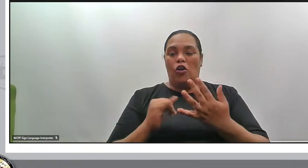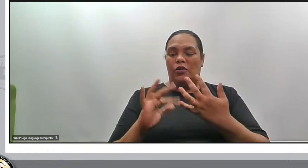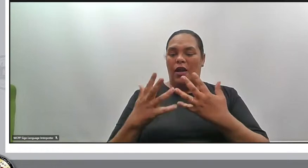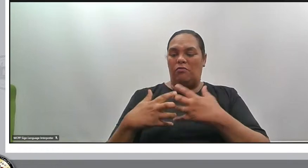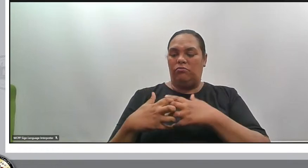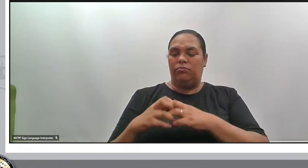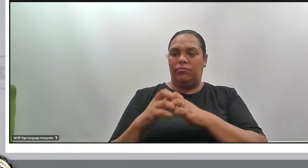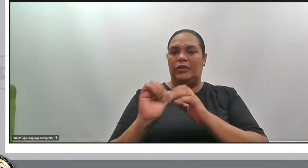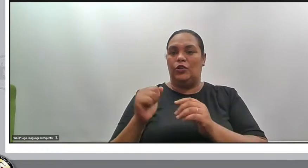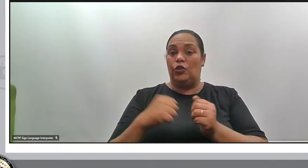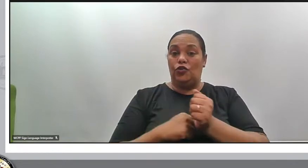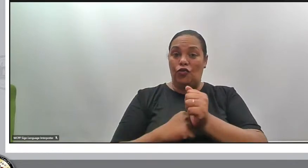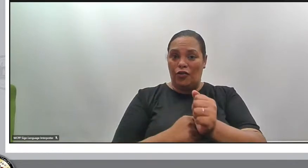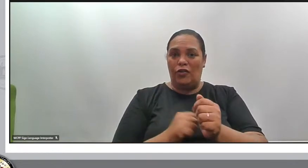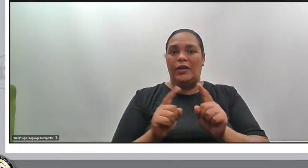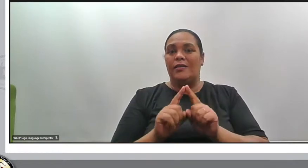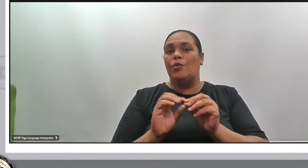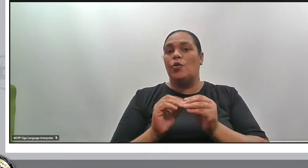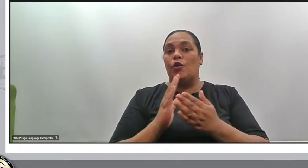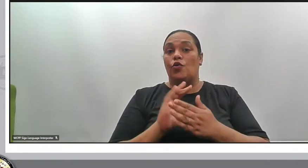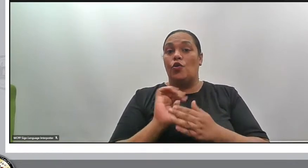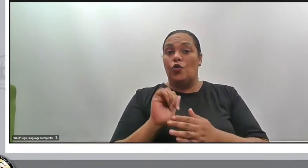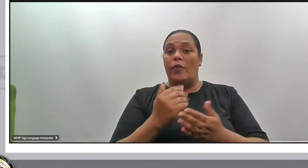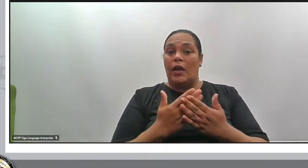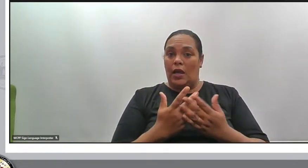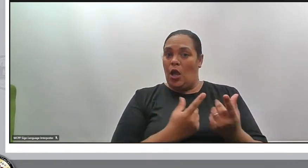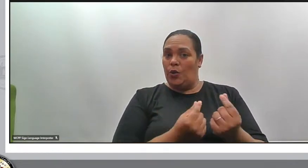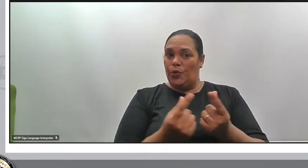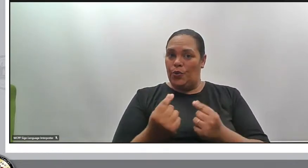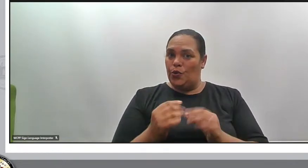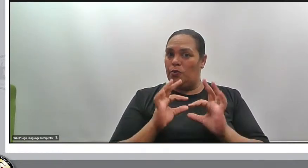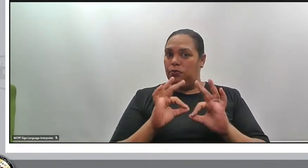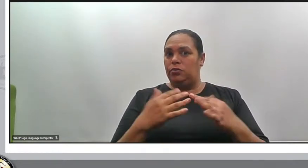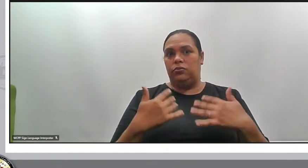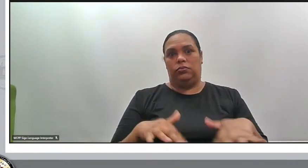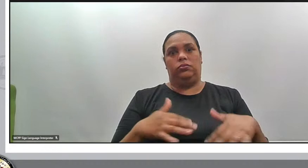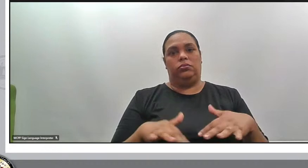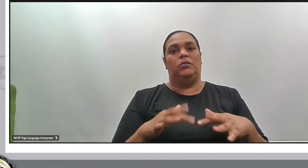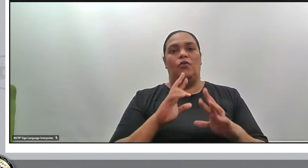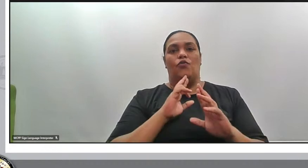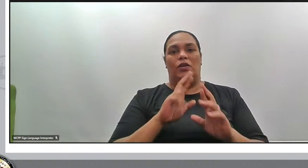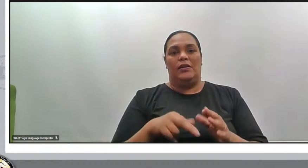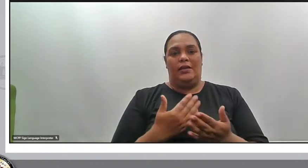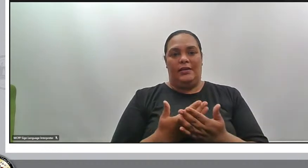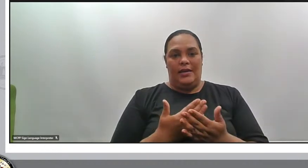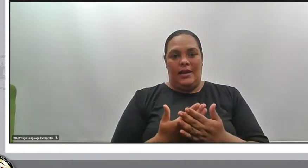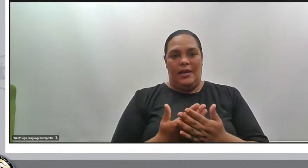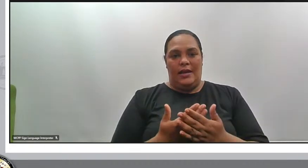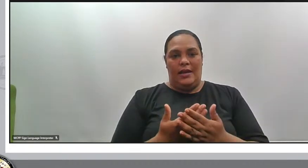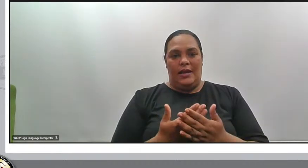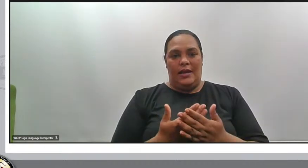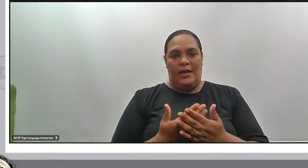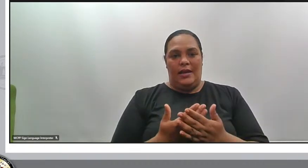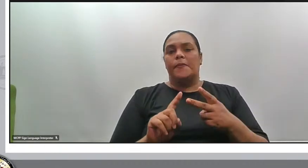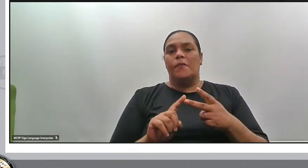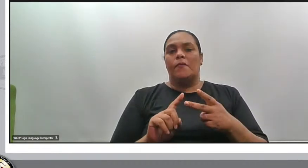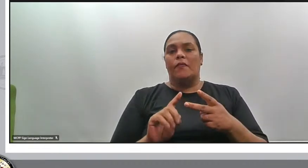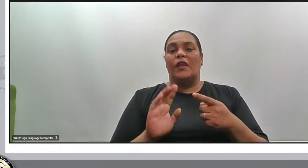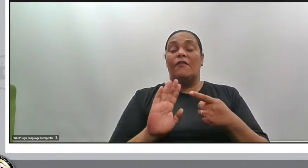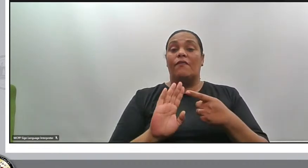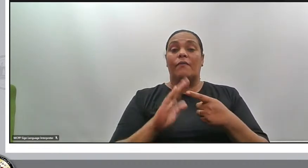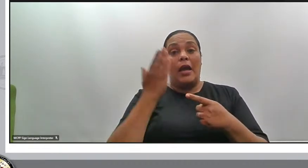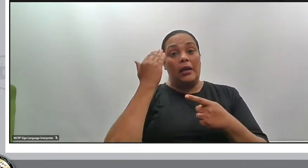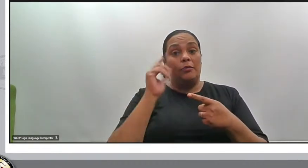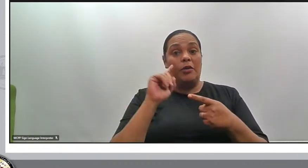this strategy and ensuring that the strategy can deliver tangible results. The first aspect